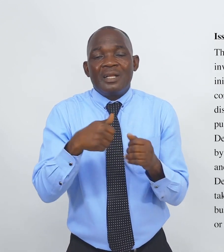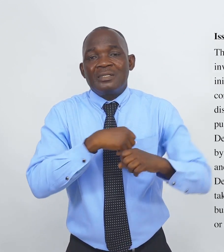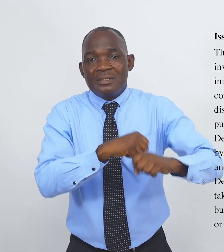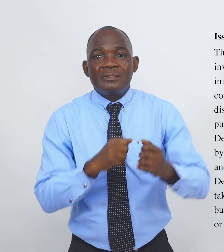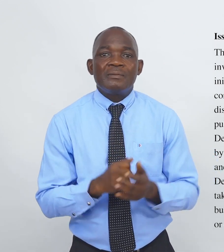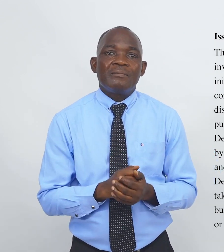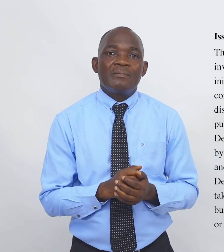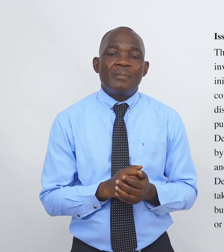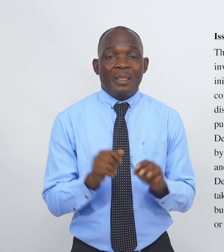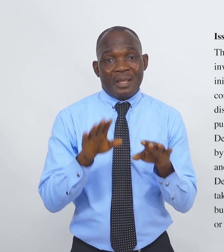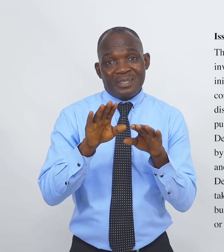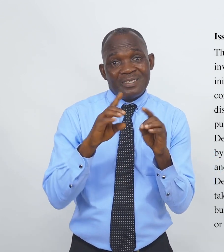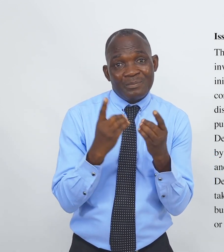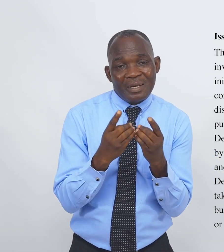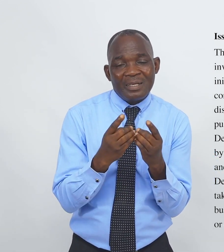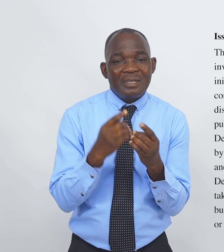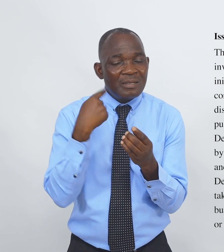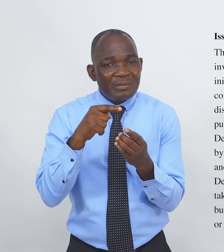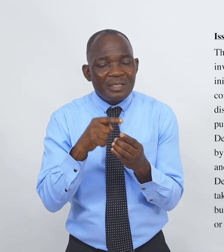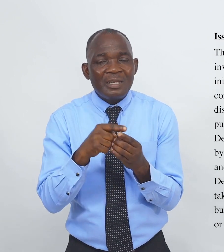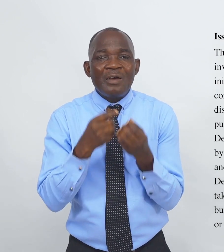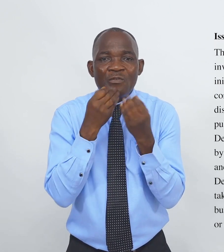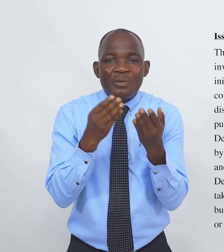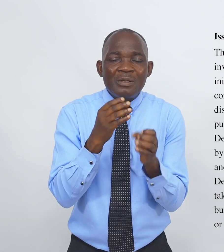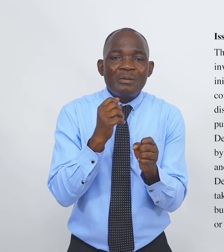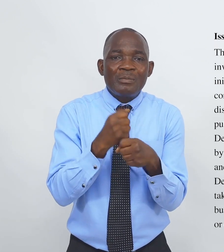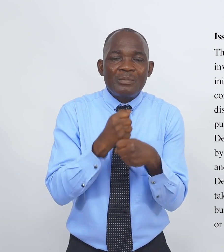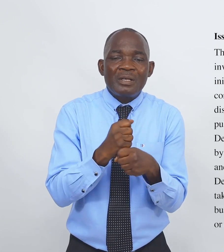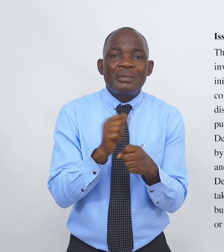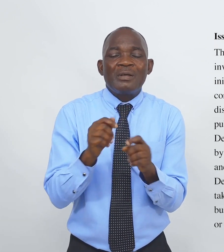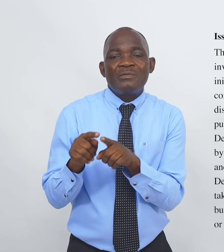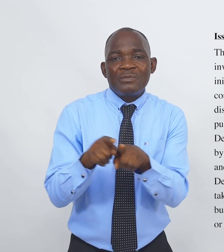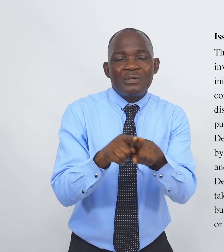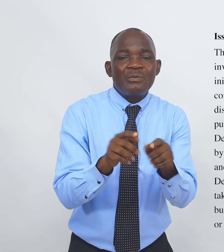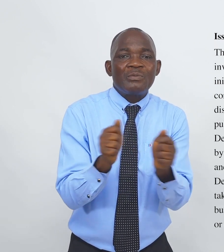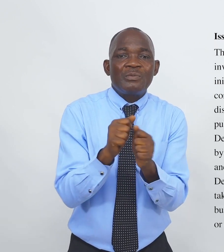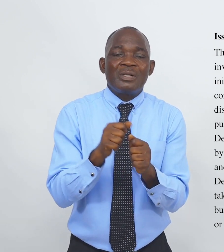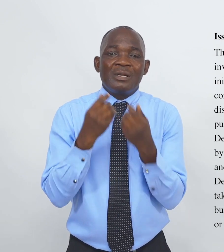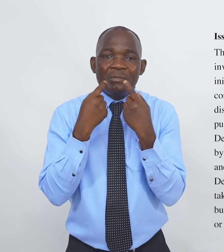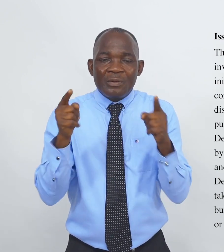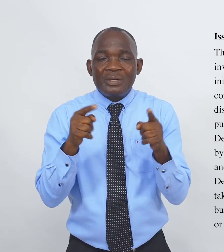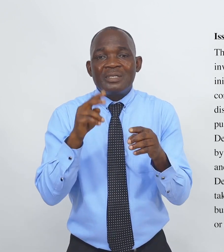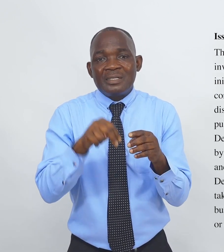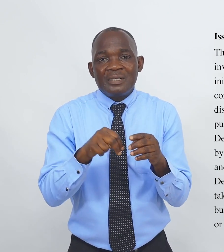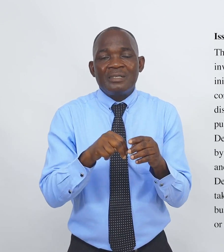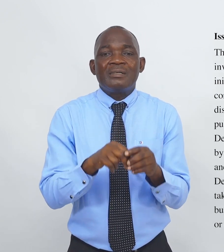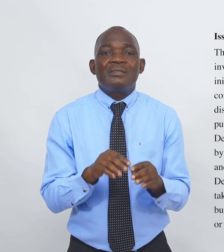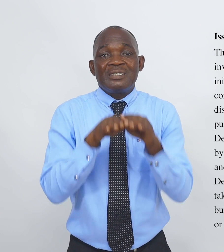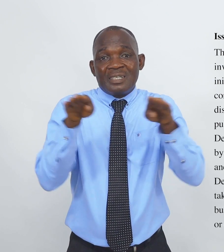securities. The department ascertains whether disclosures made by issuers conform to the disclosure requirement and standards